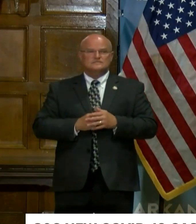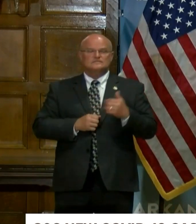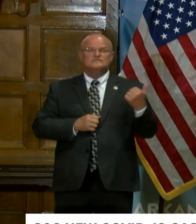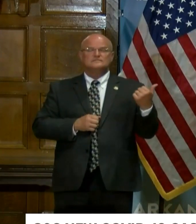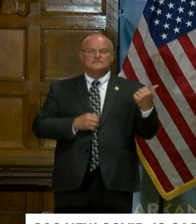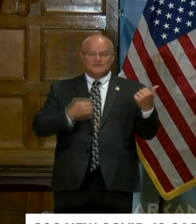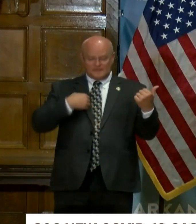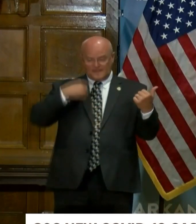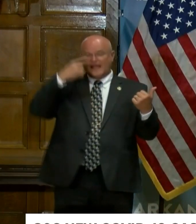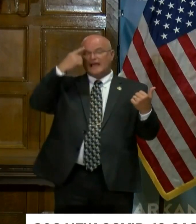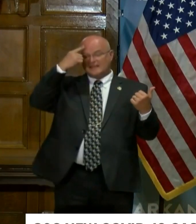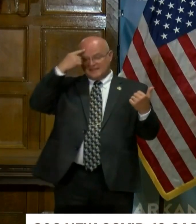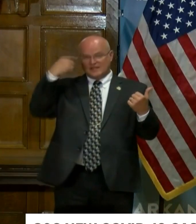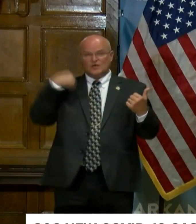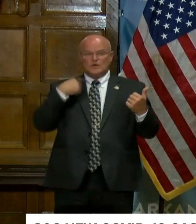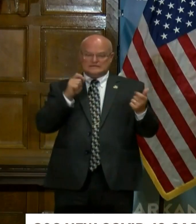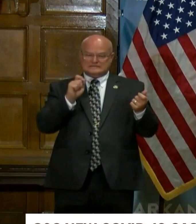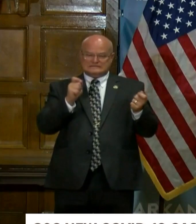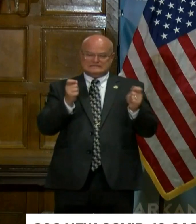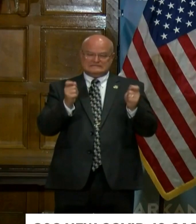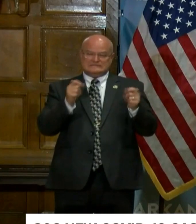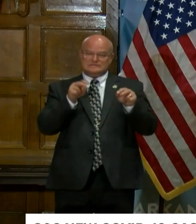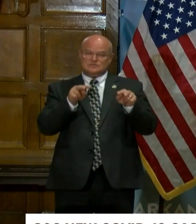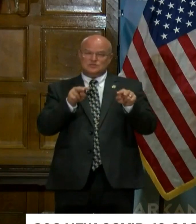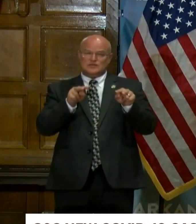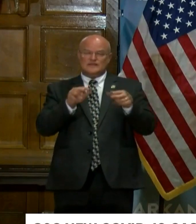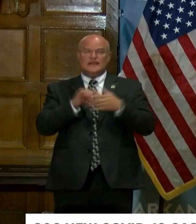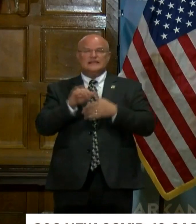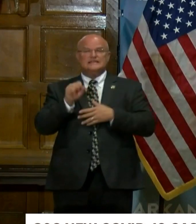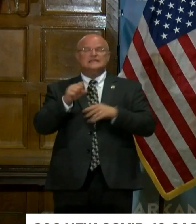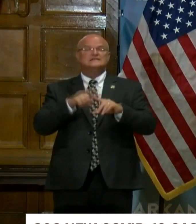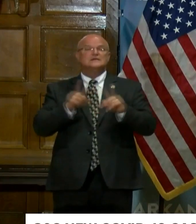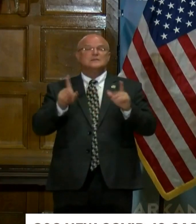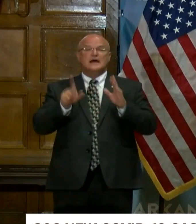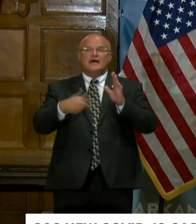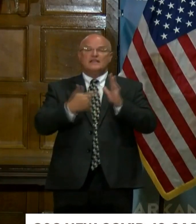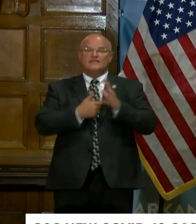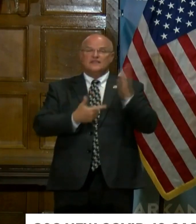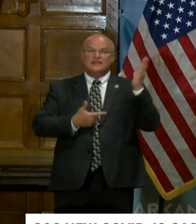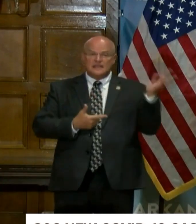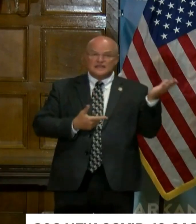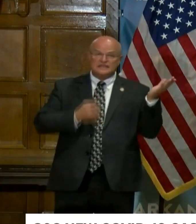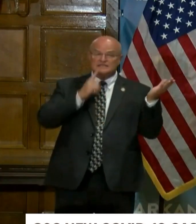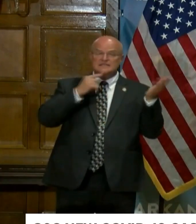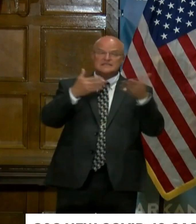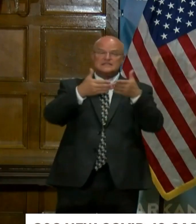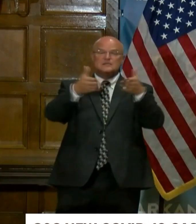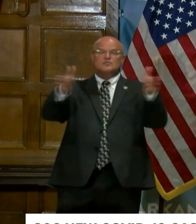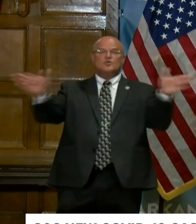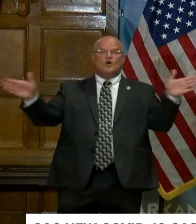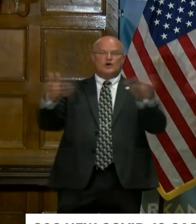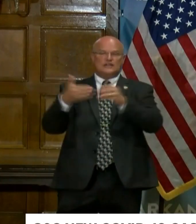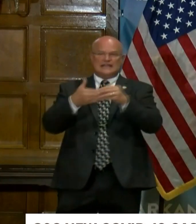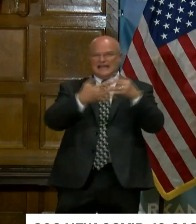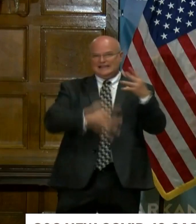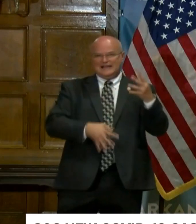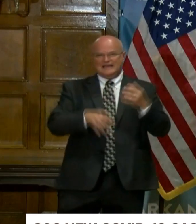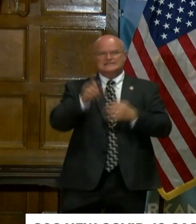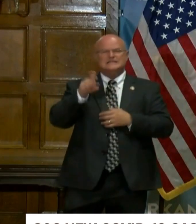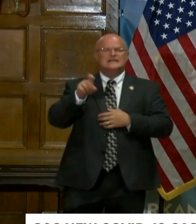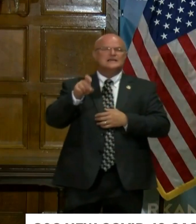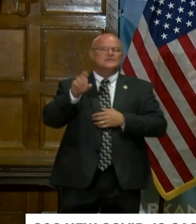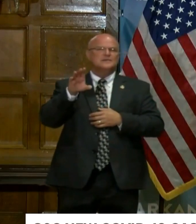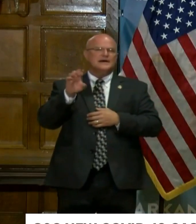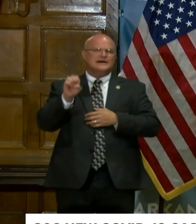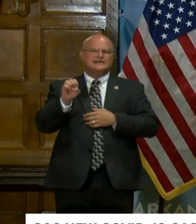Well, I think we can fine tune it. We can look at that, but this is the broad guidelines, and there has to